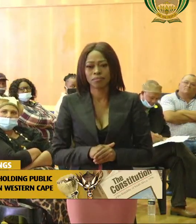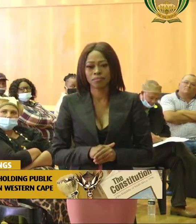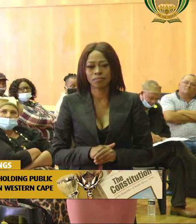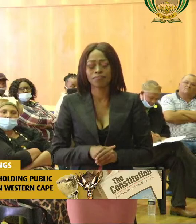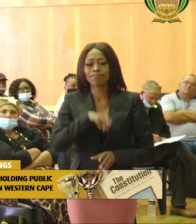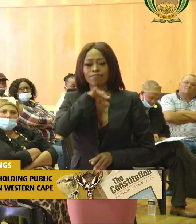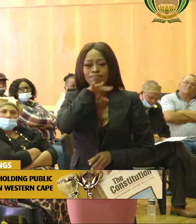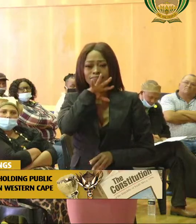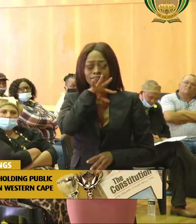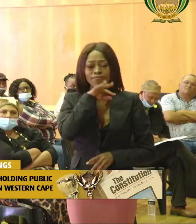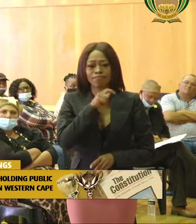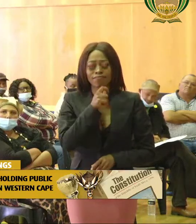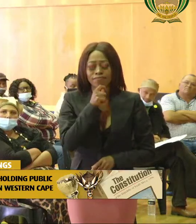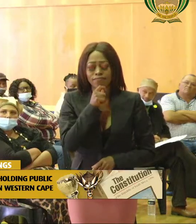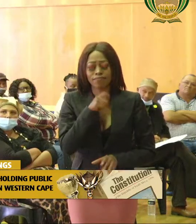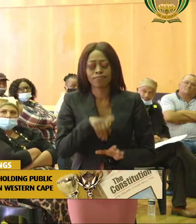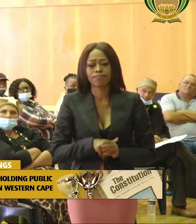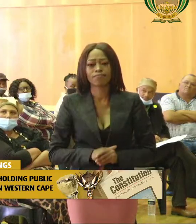Goeiemorgen.